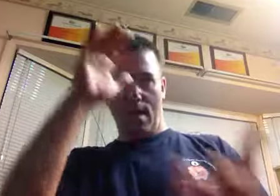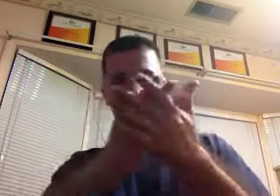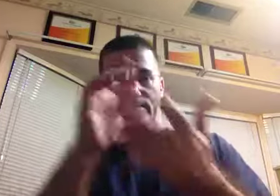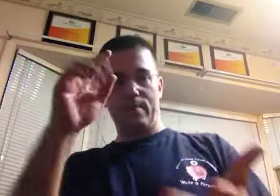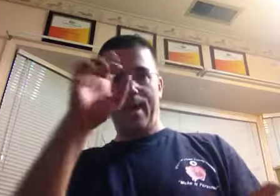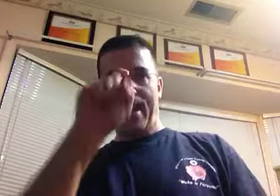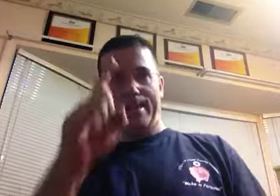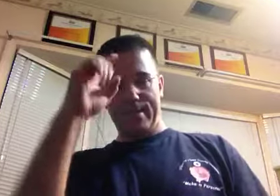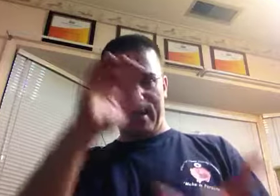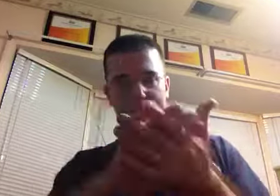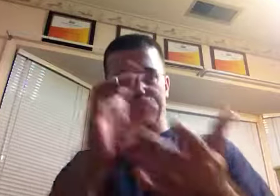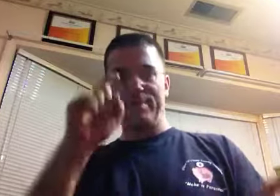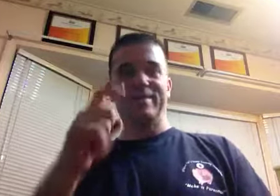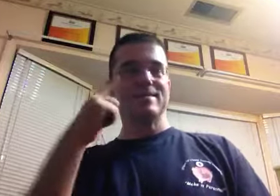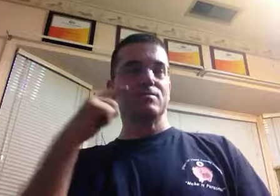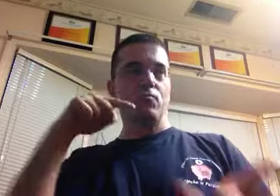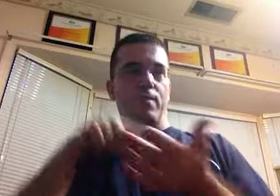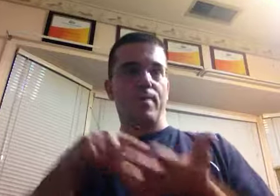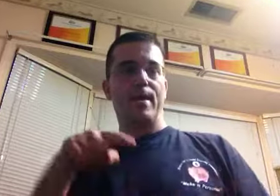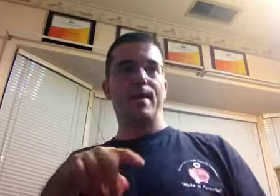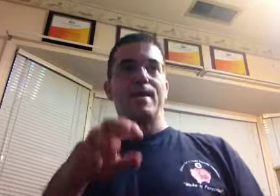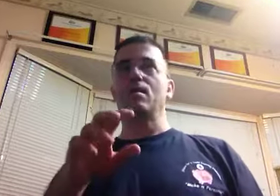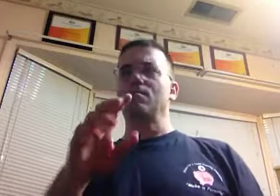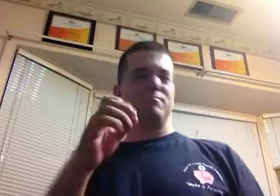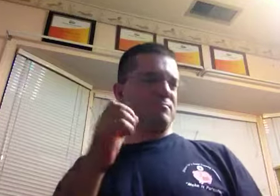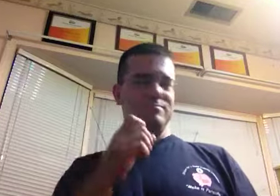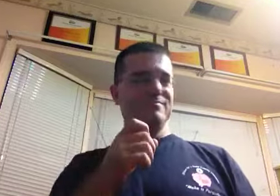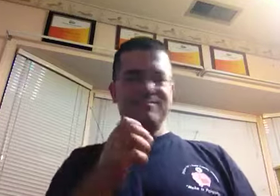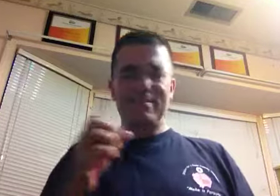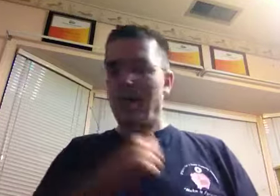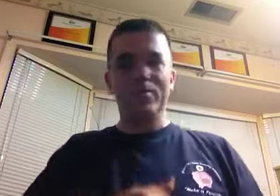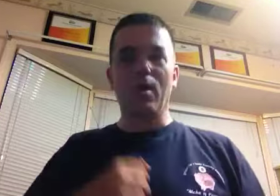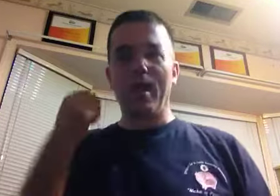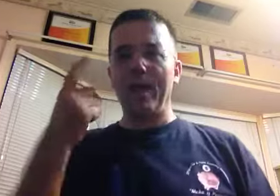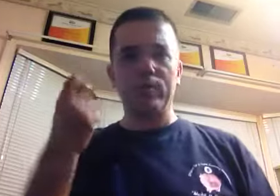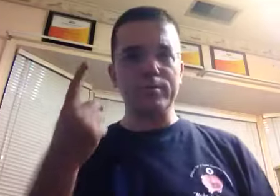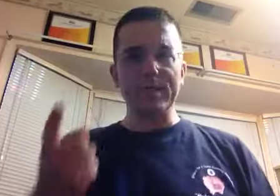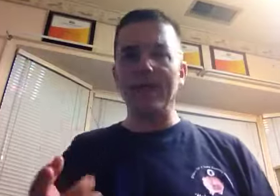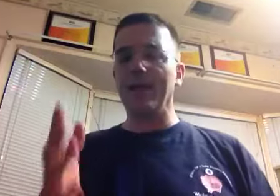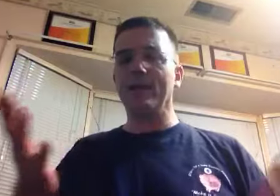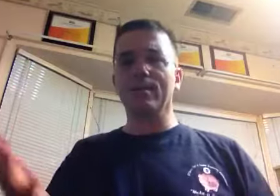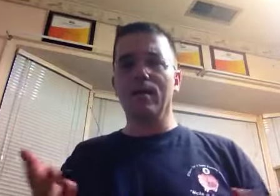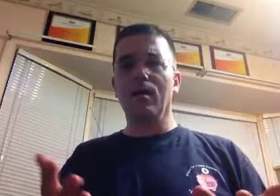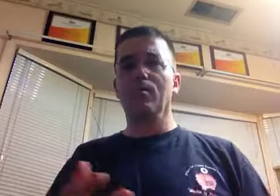Were they bills that were taken out with the marriage before he was divorced from her?